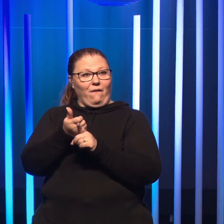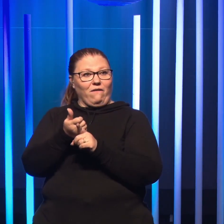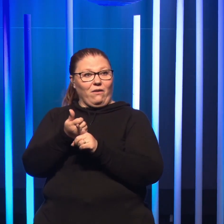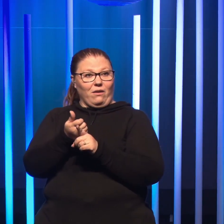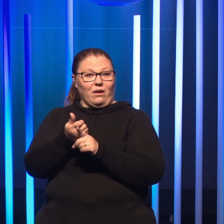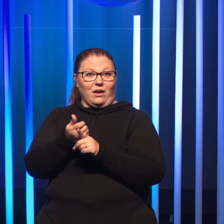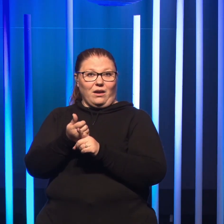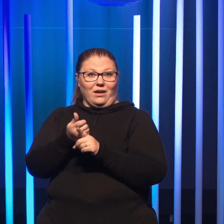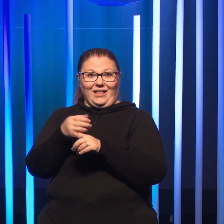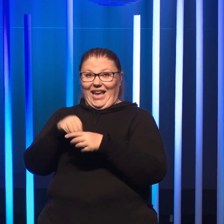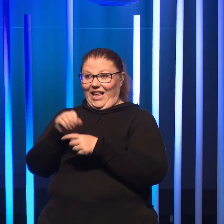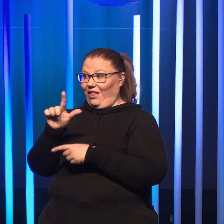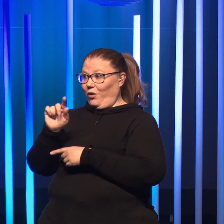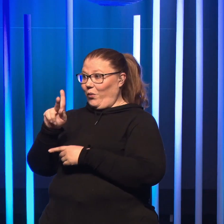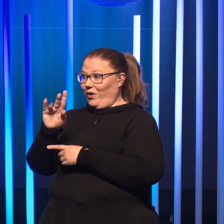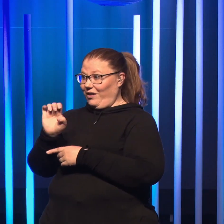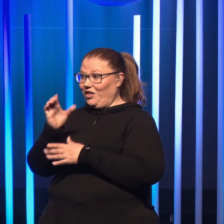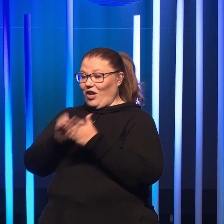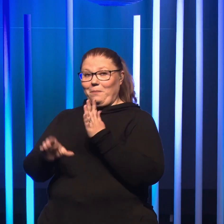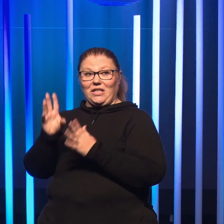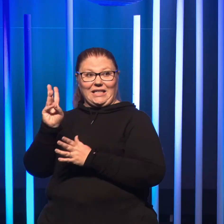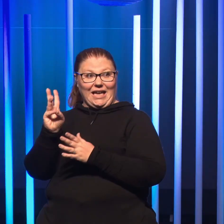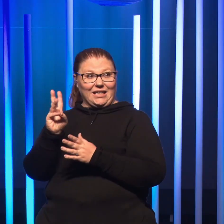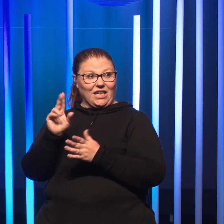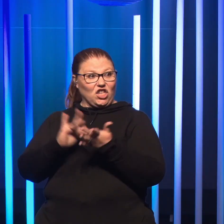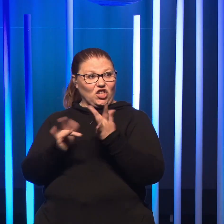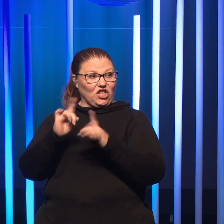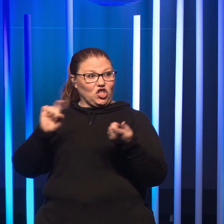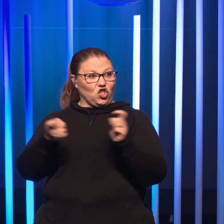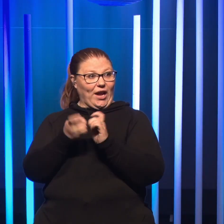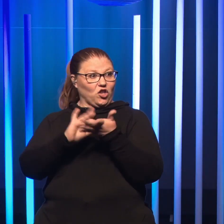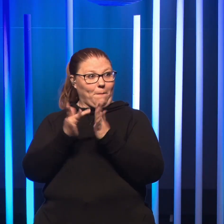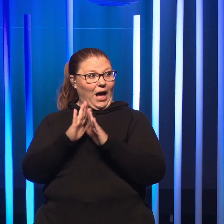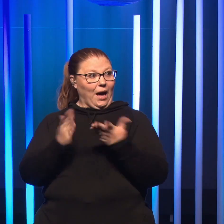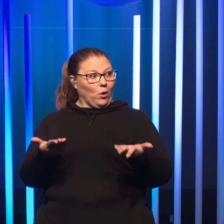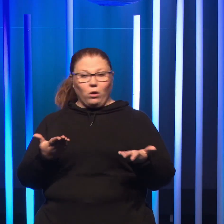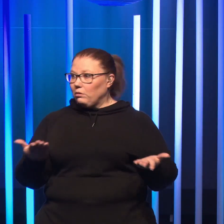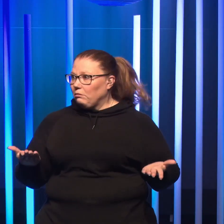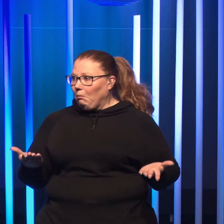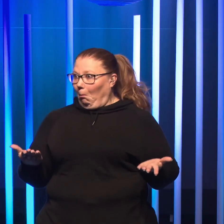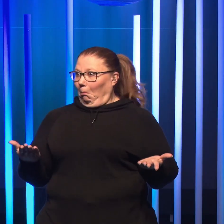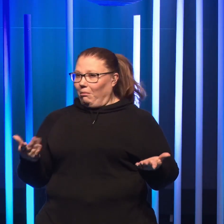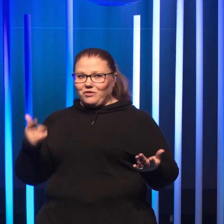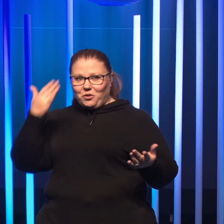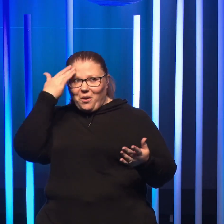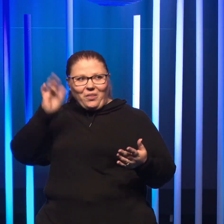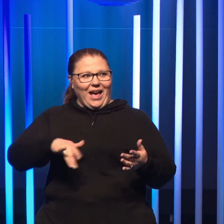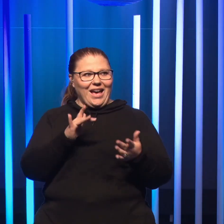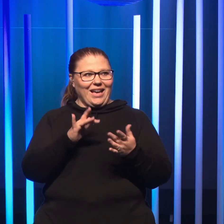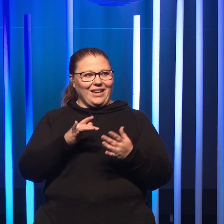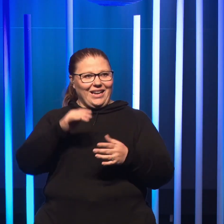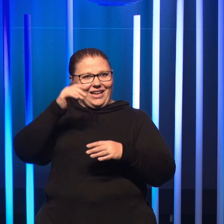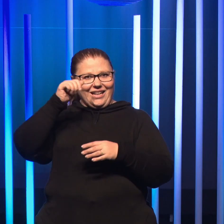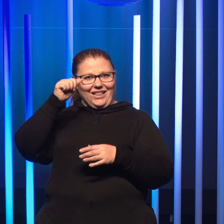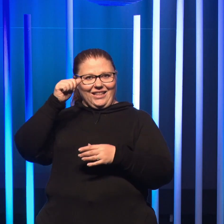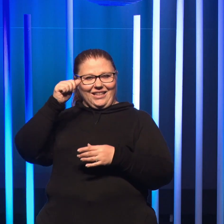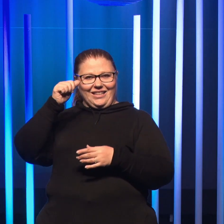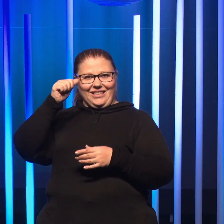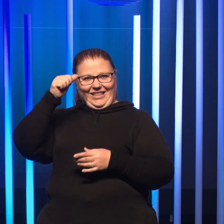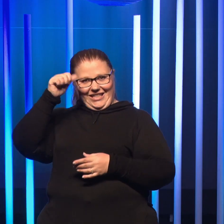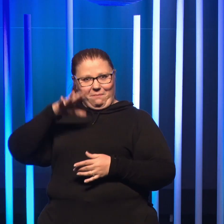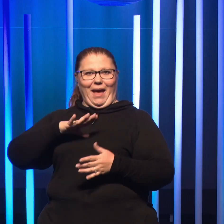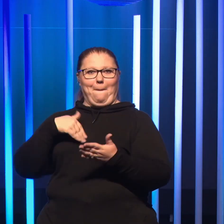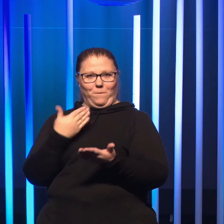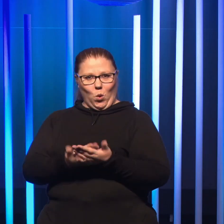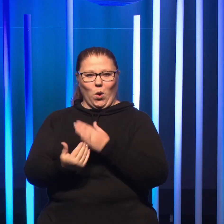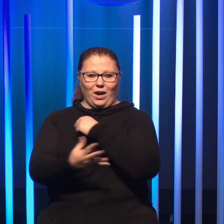audacity to change the Bible. Did you know that? This guy, born a peasant with no